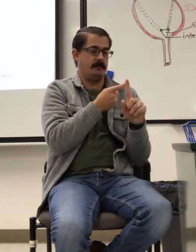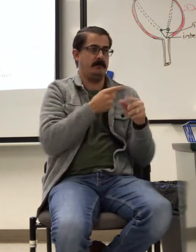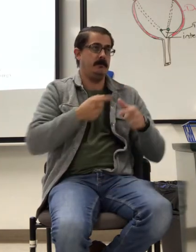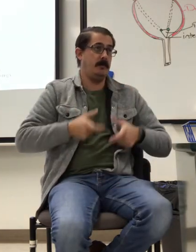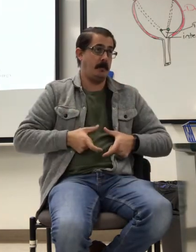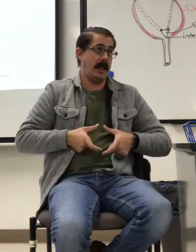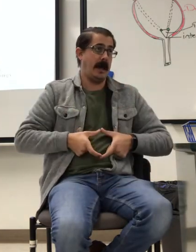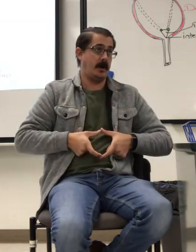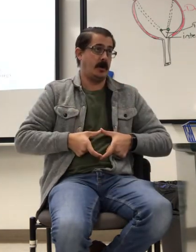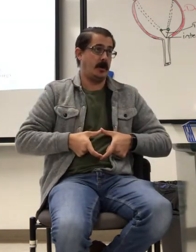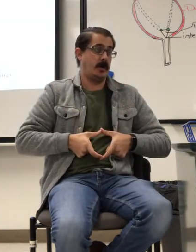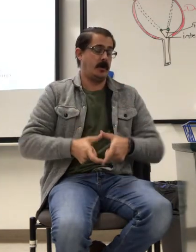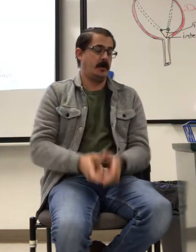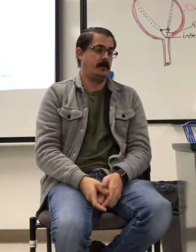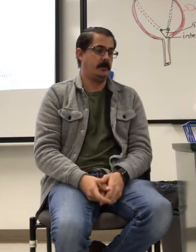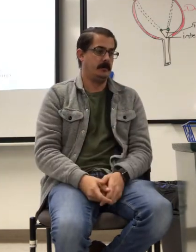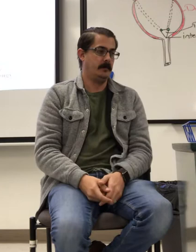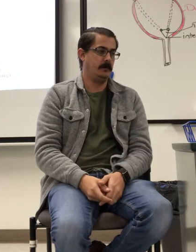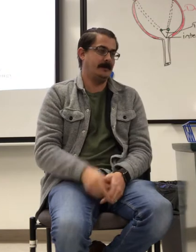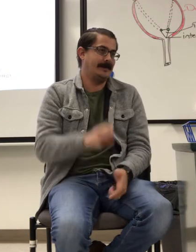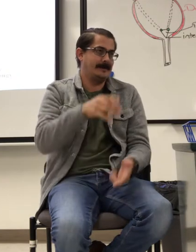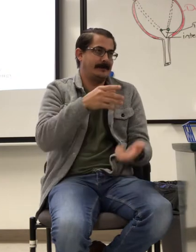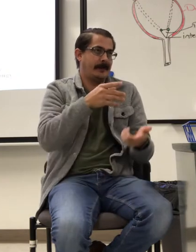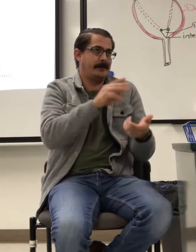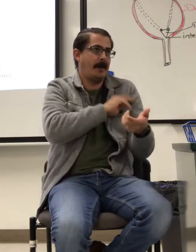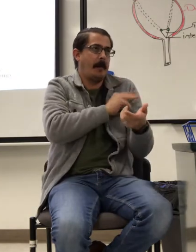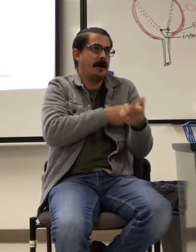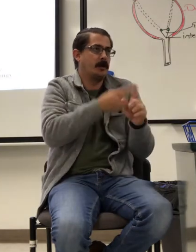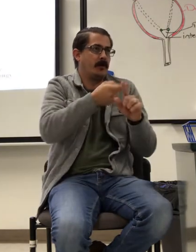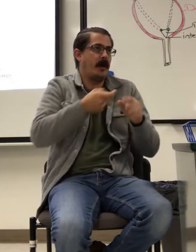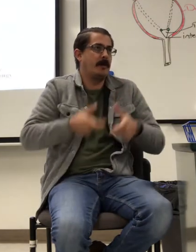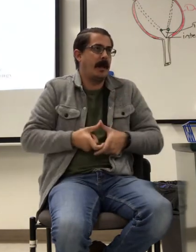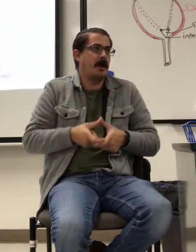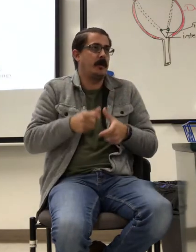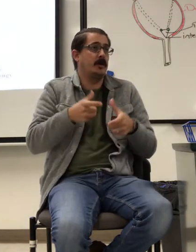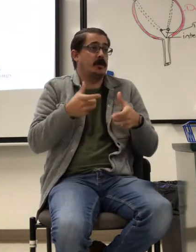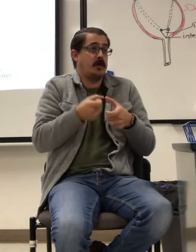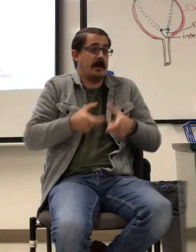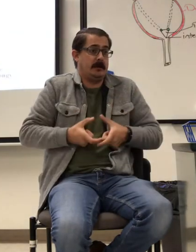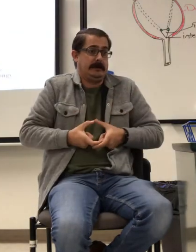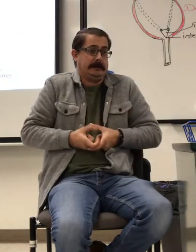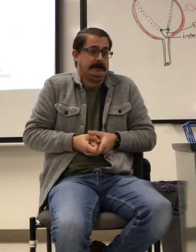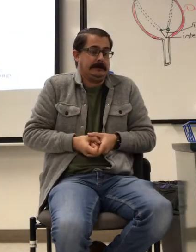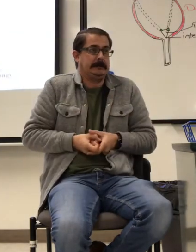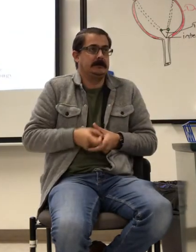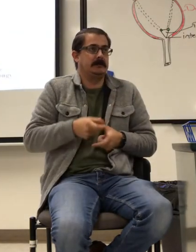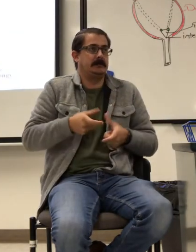bladder. It's the muscle of the bladder. When you contract it, it squeezes the bladder